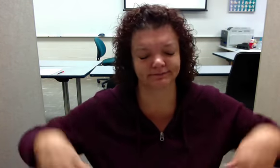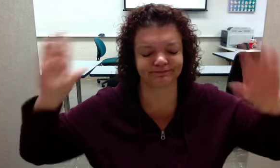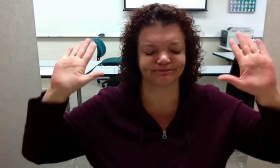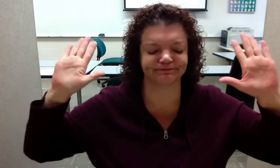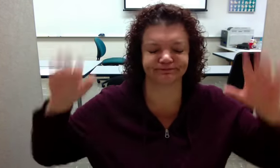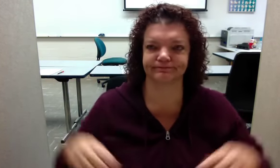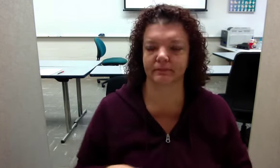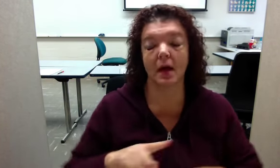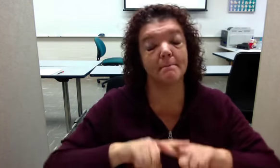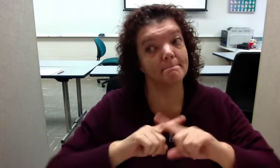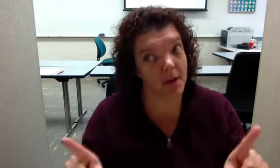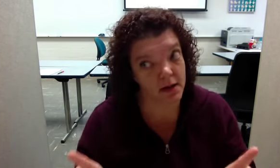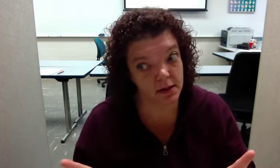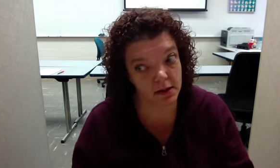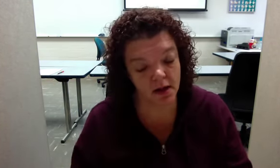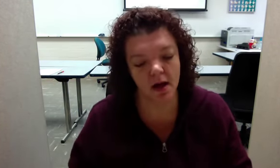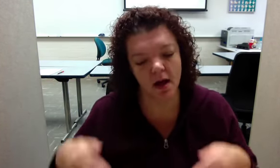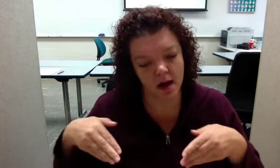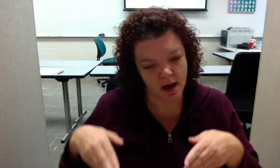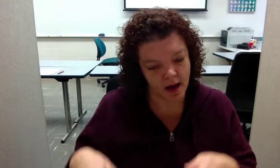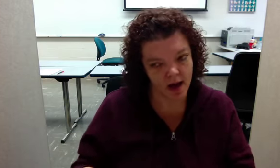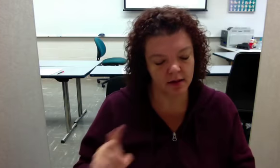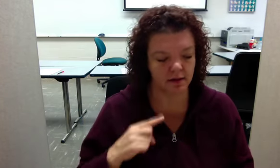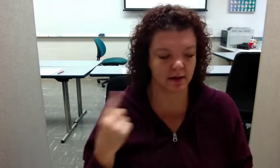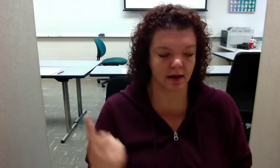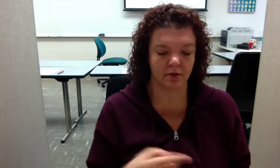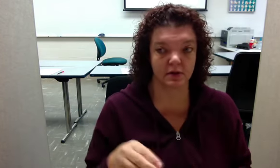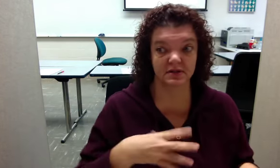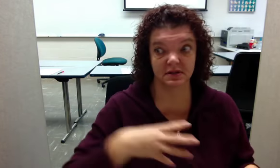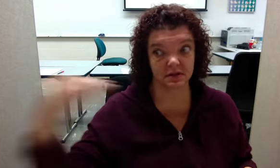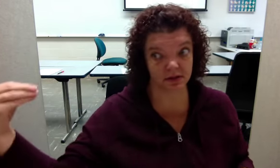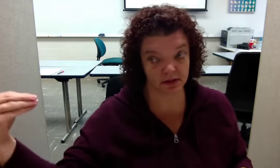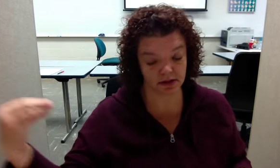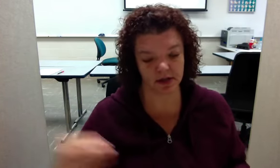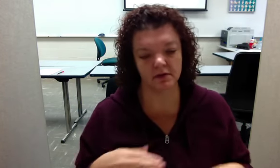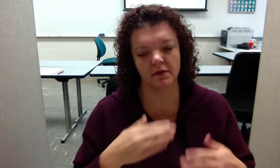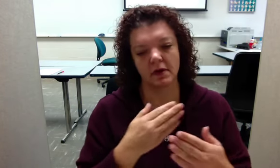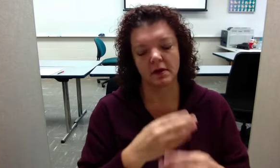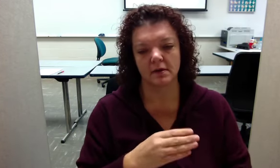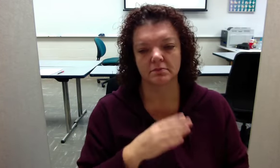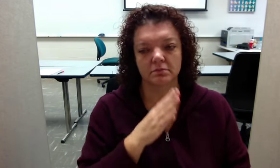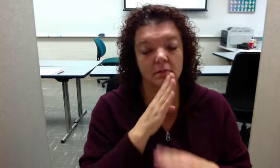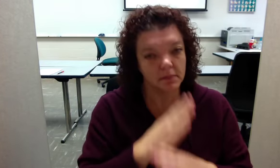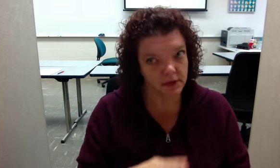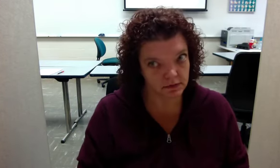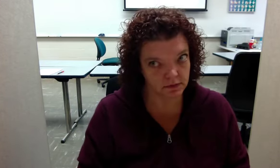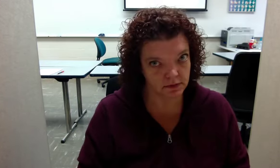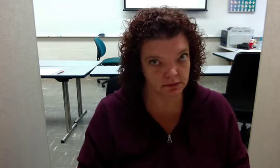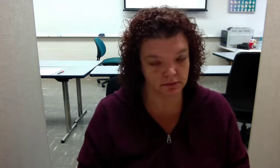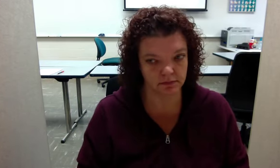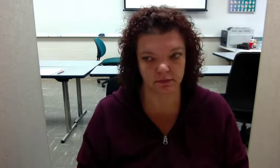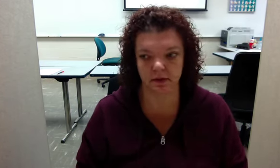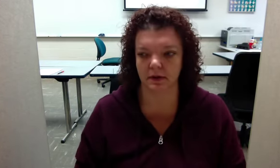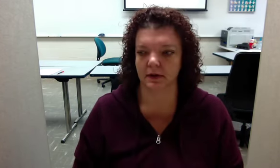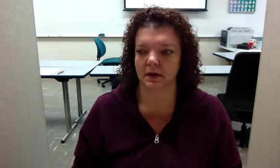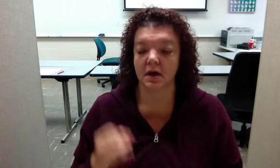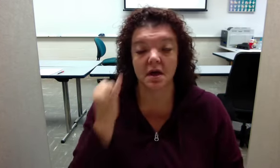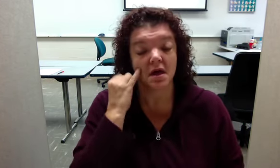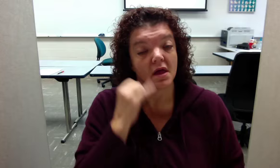peacefully, we're going to destroy the city before we leave, or before you come in and take it over. So Washington was very smart, and he let them